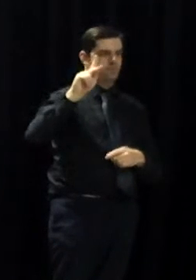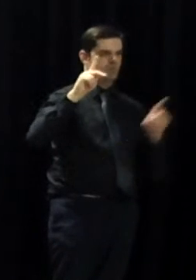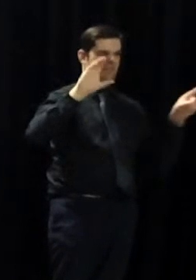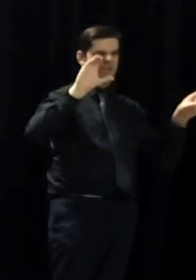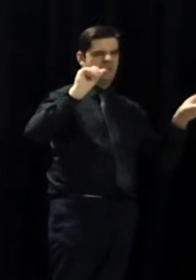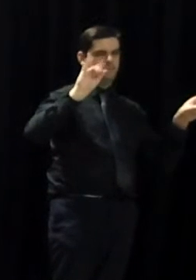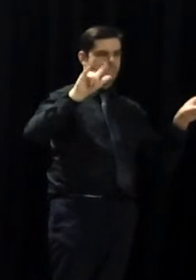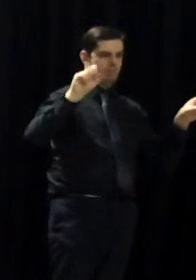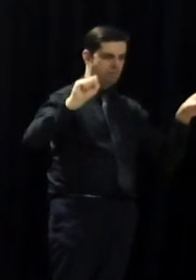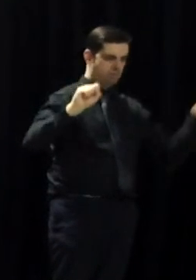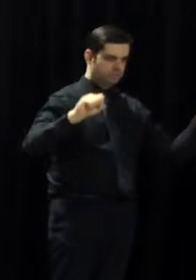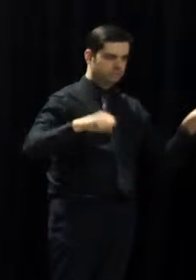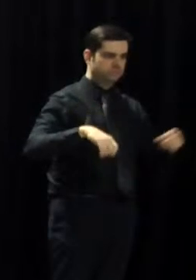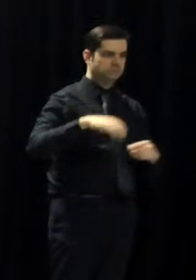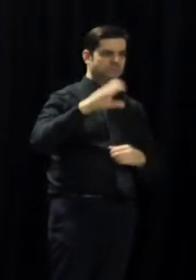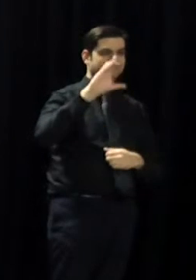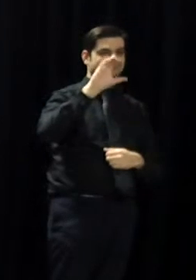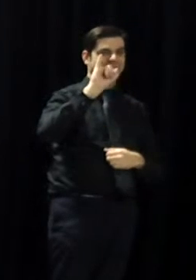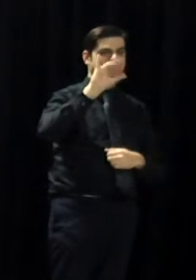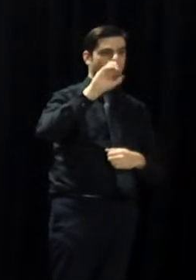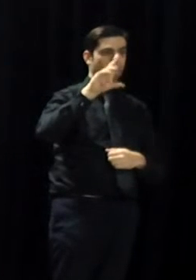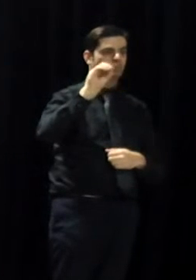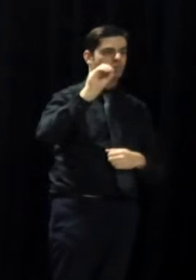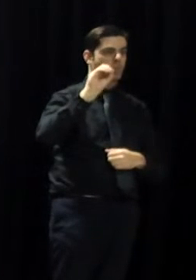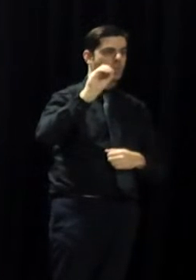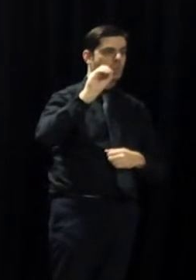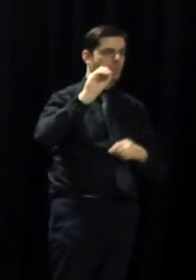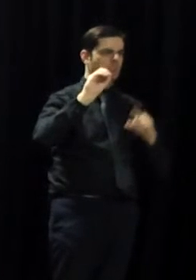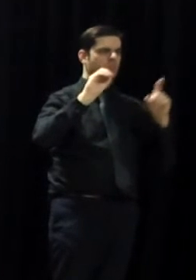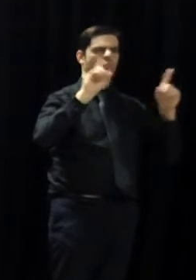Brewerton, Skinny Atlas High School.